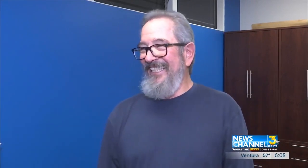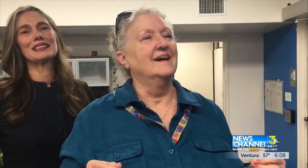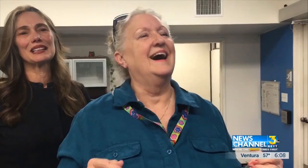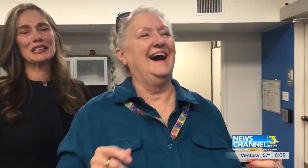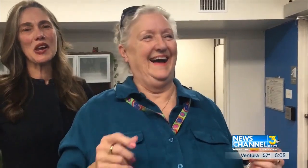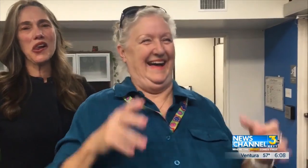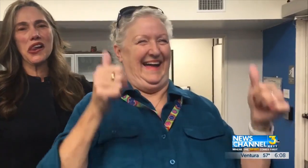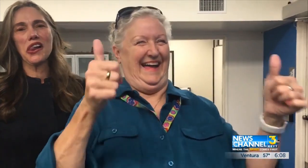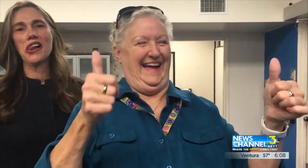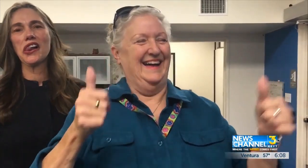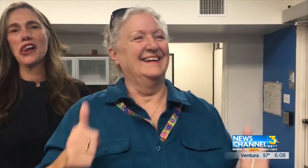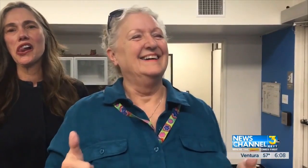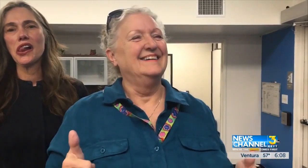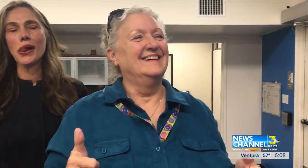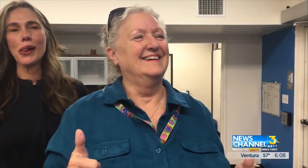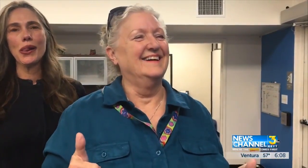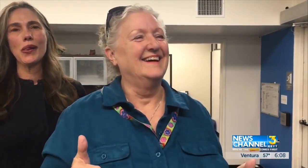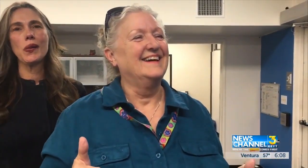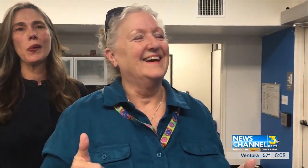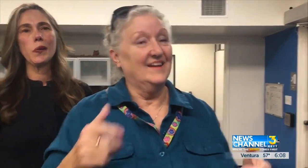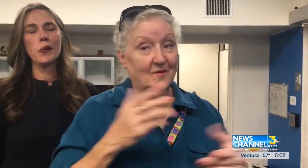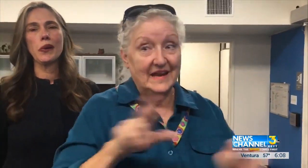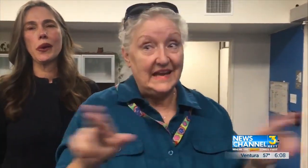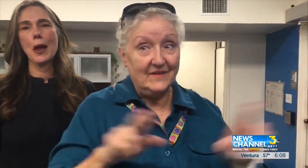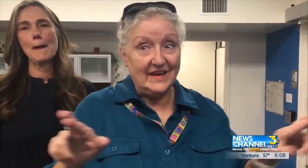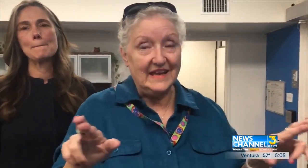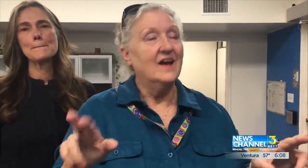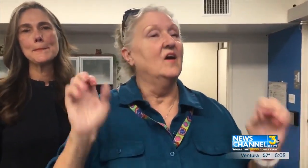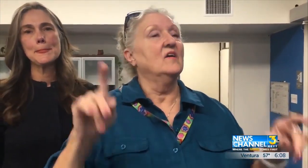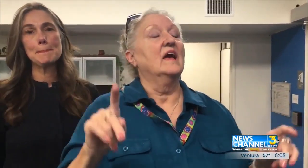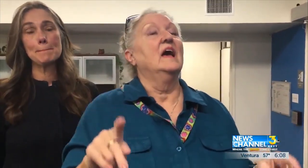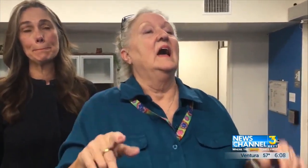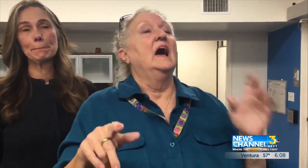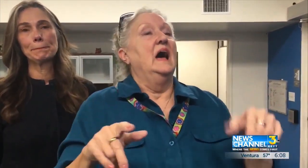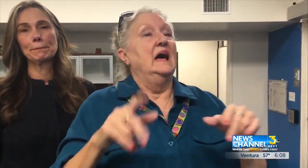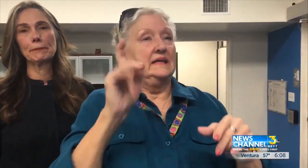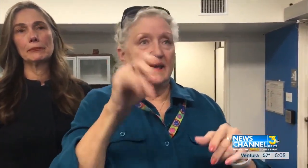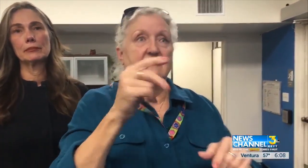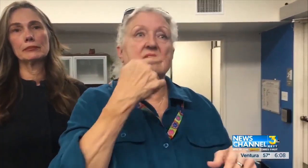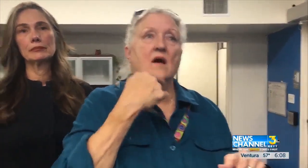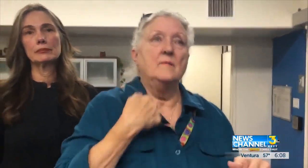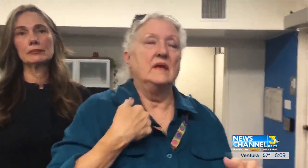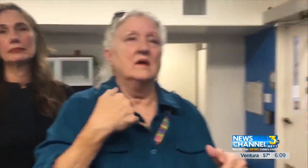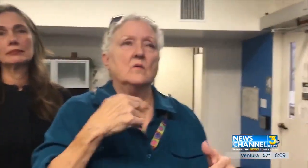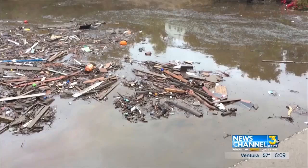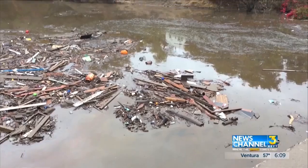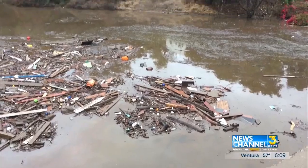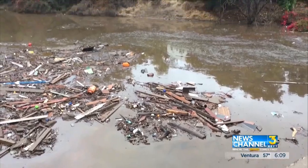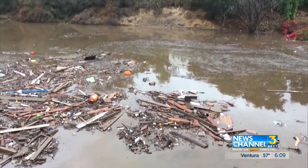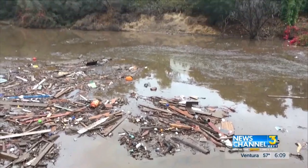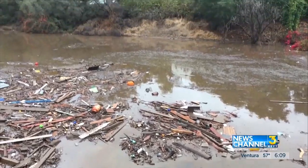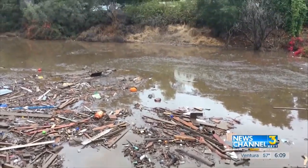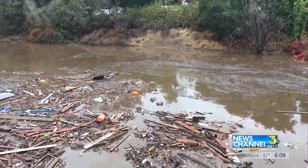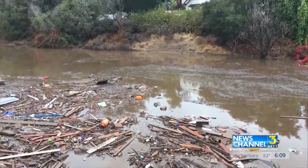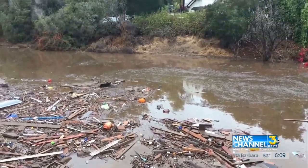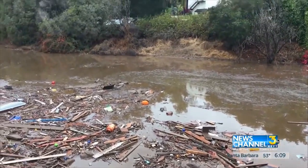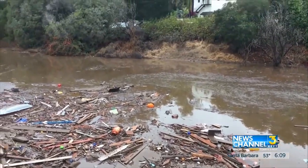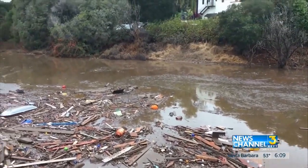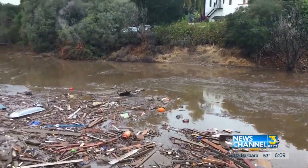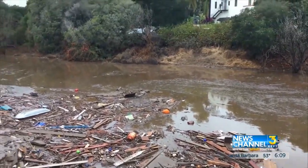There you go. For this story, interpreter Joe Black is helping us interview Ken. This is the 101 freeway north. But